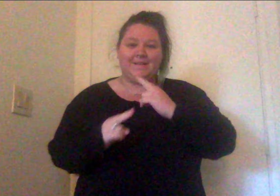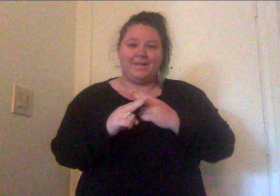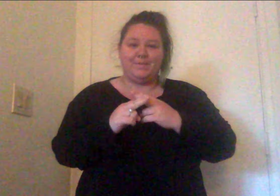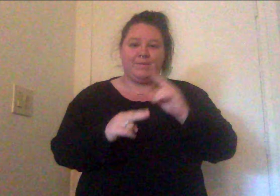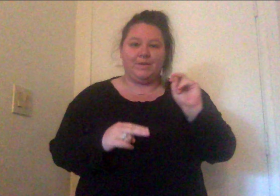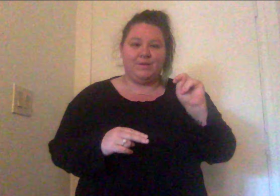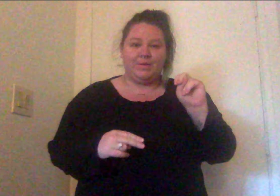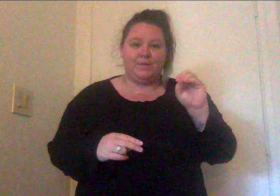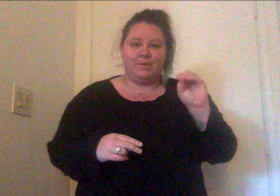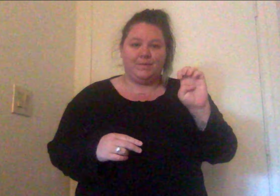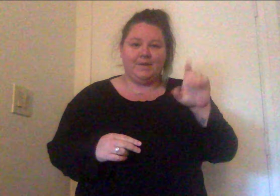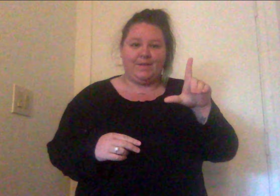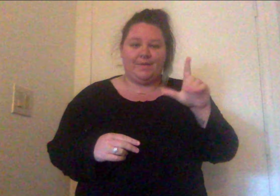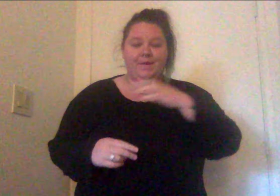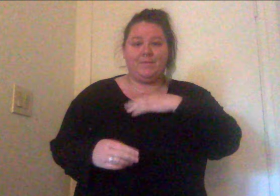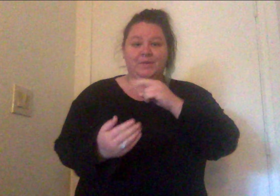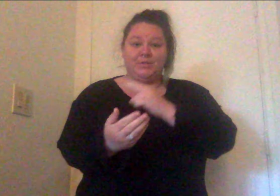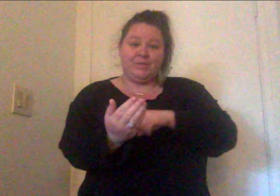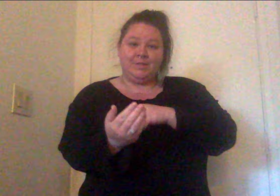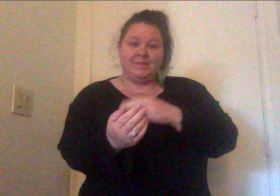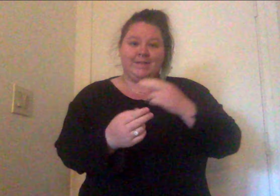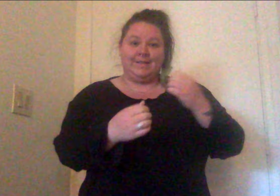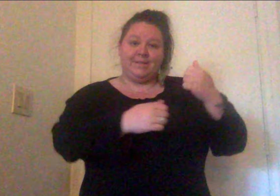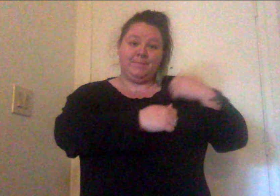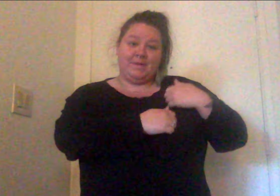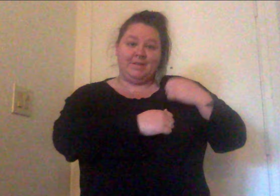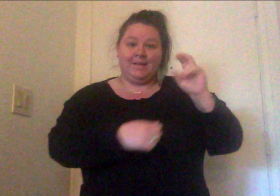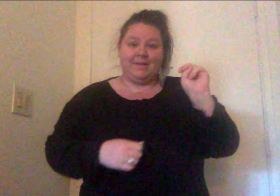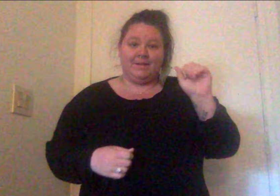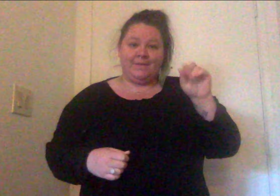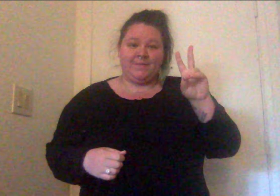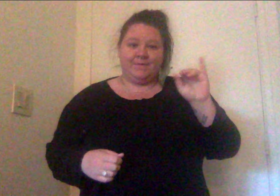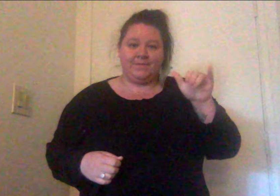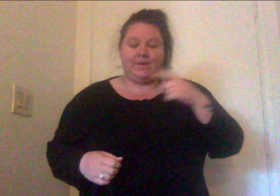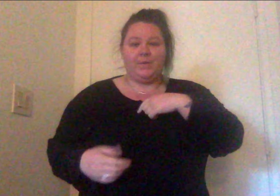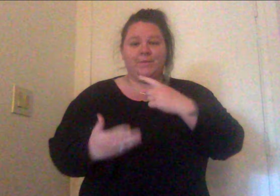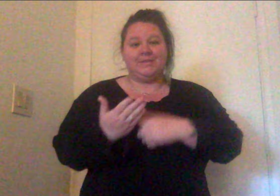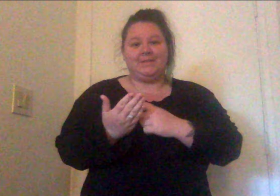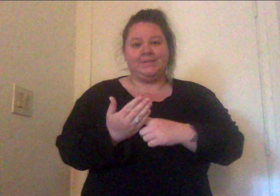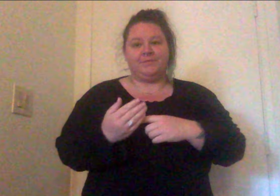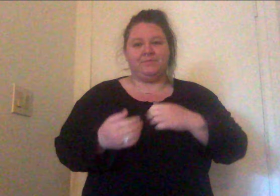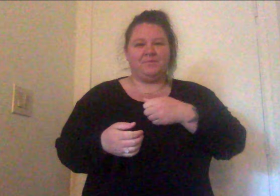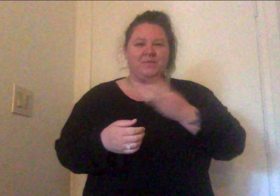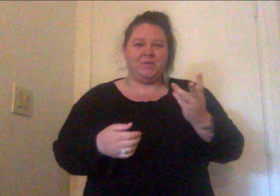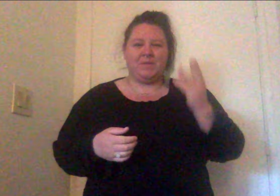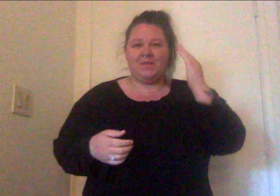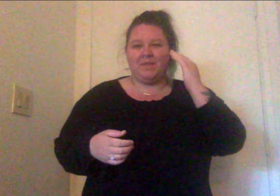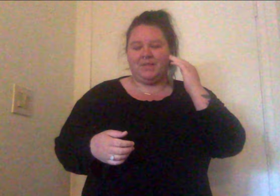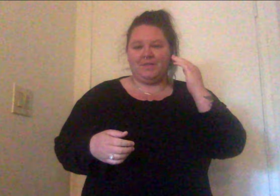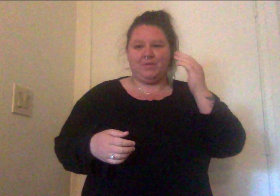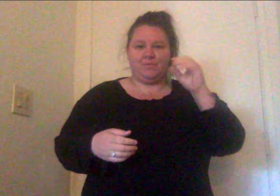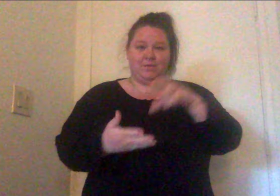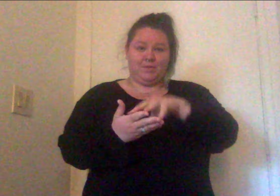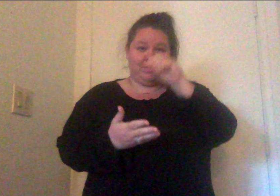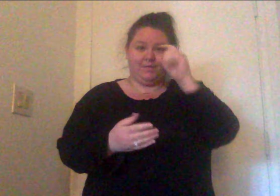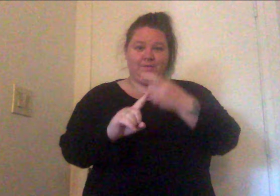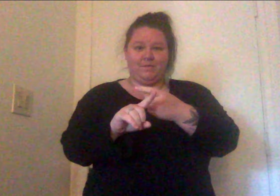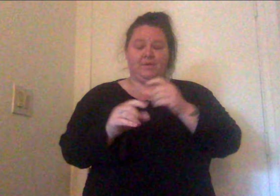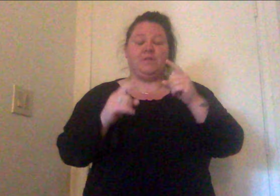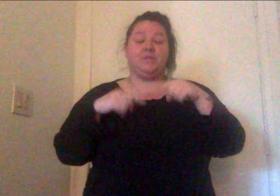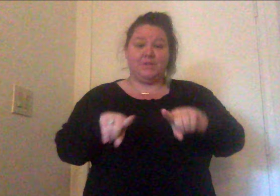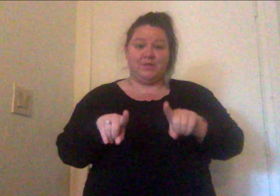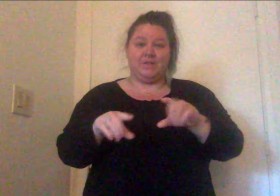name's Noelle, and I'm a nurse in the Navy, and I've come to talk to you today about a couple of things you've learned in class already. The first thing we're going to go